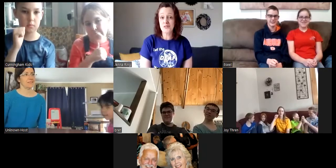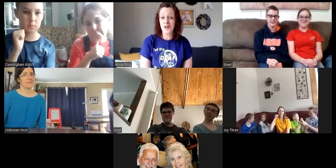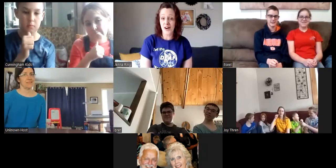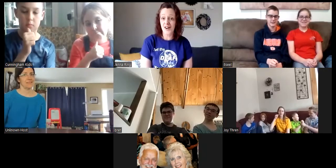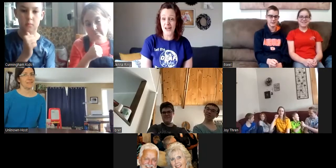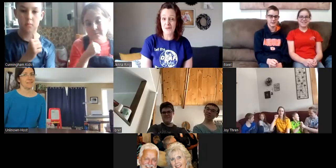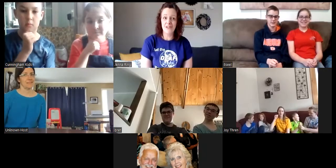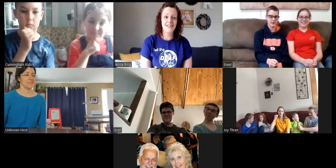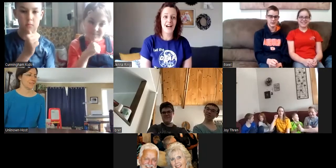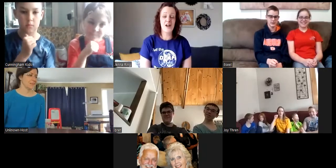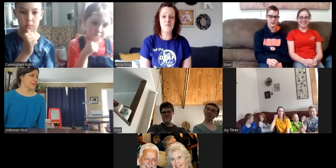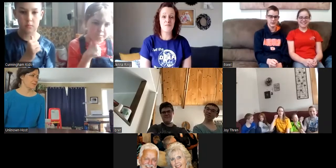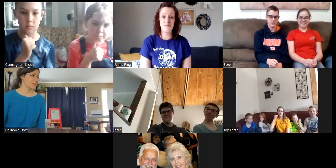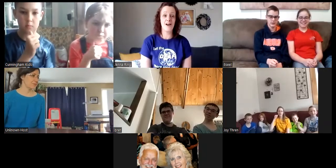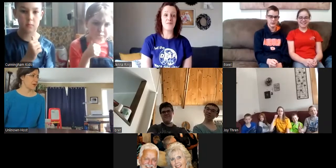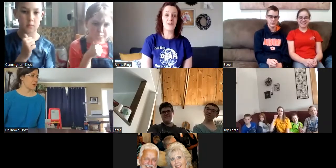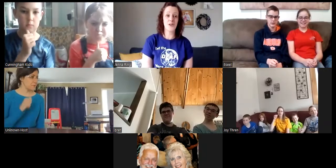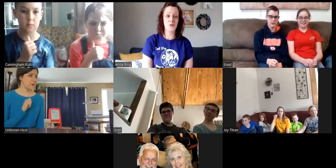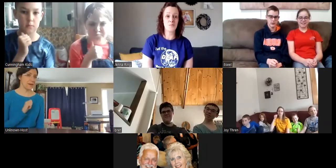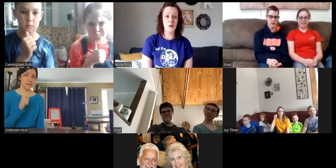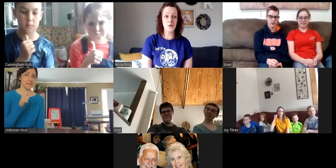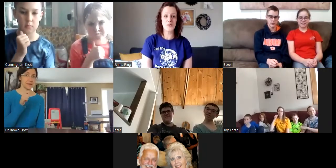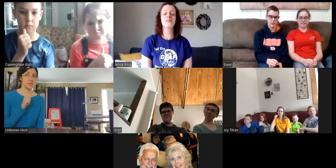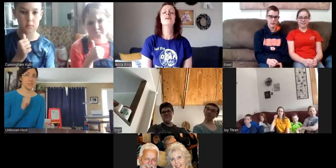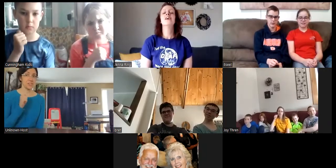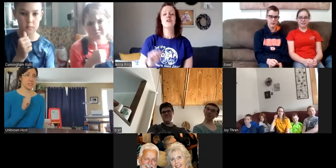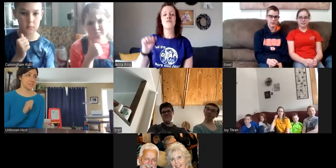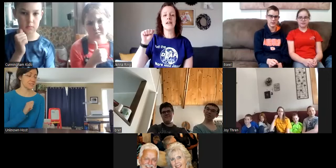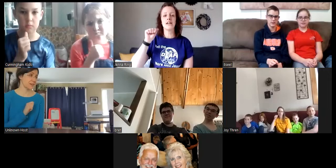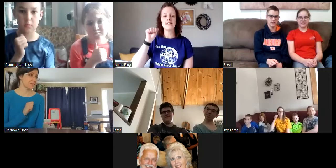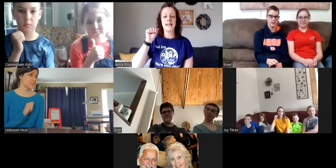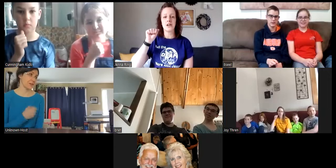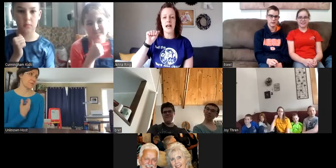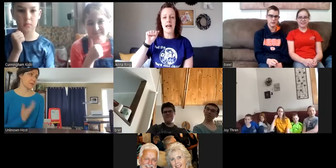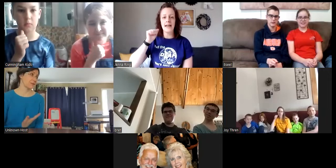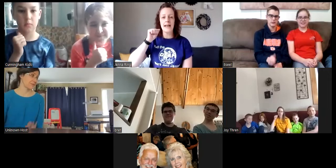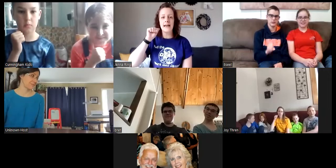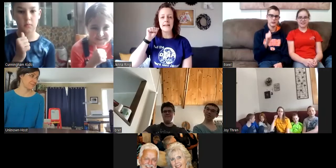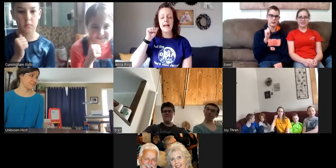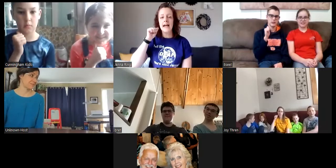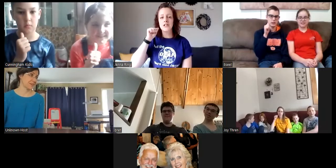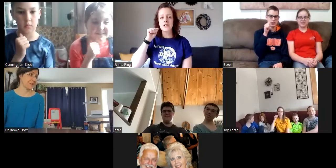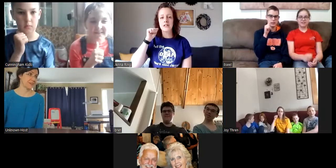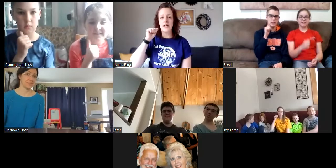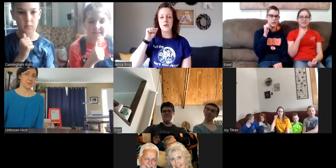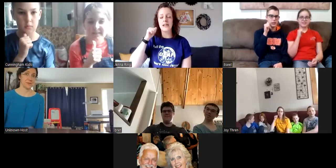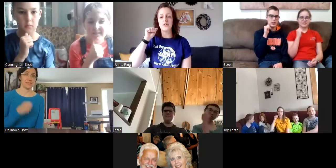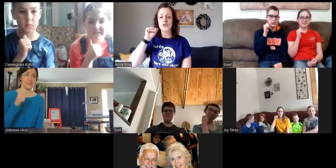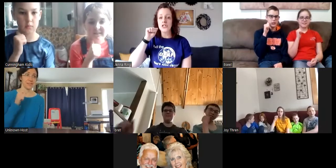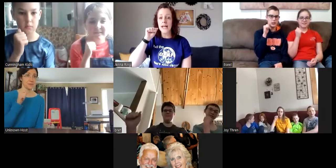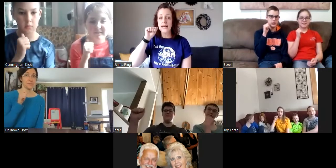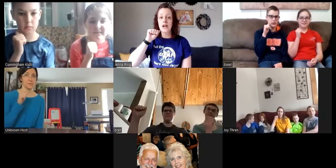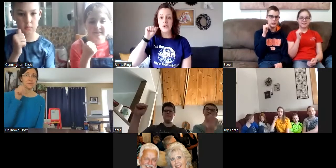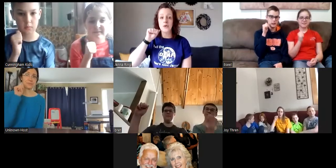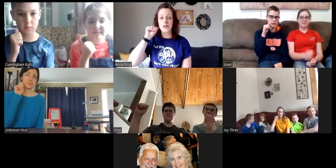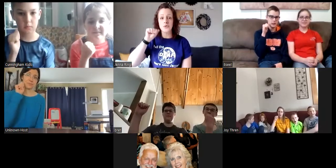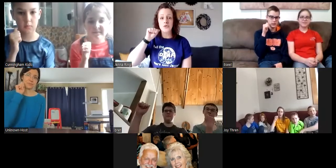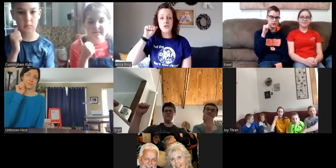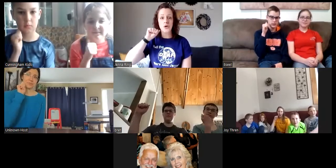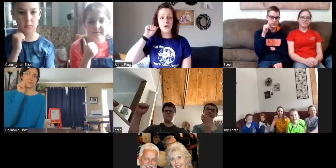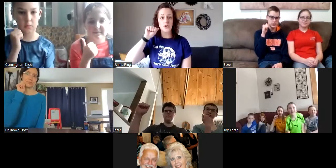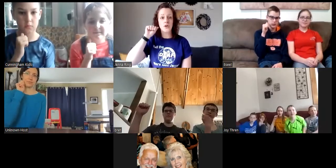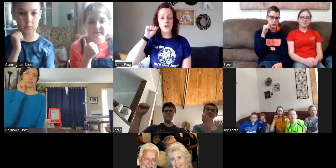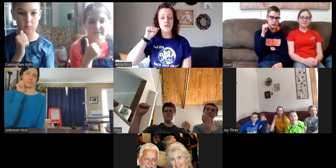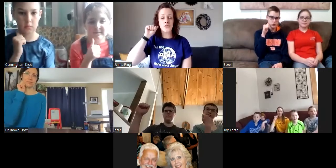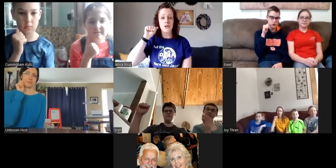you choose to call them. I have been called both. Right, you're gonna take your A hand and just you can either shake it or you can